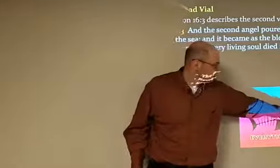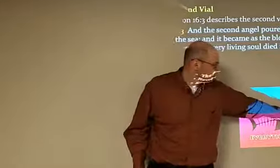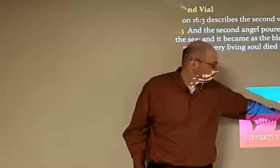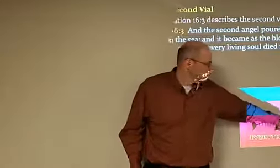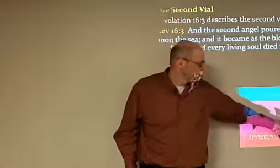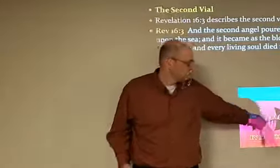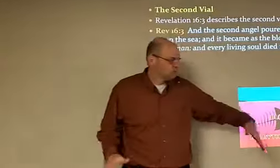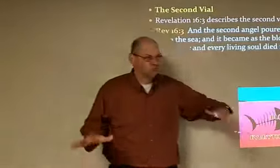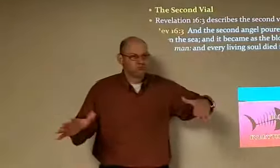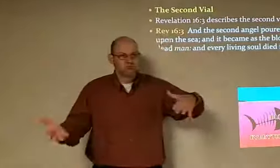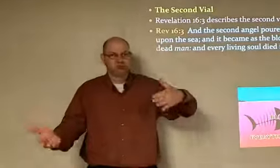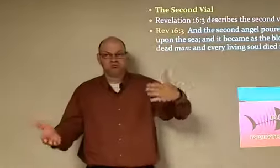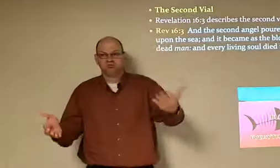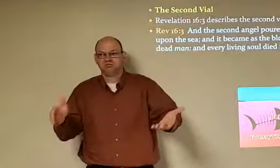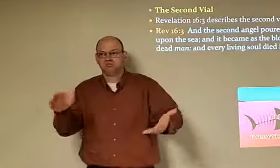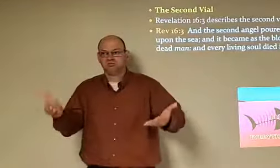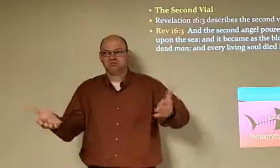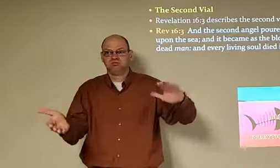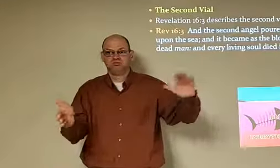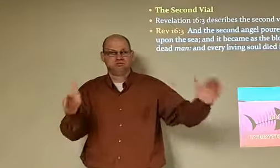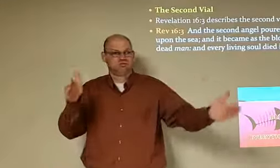in the body of water will die.